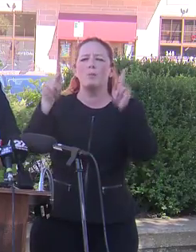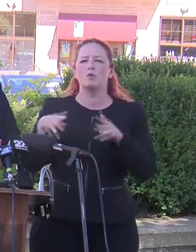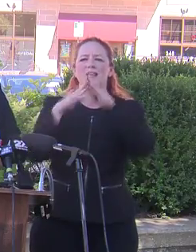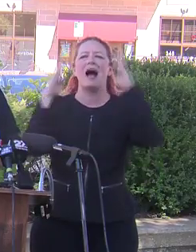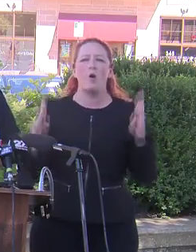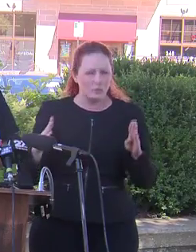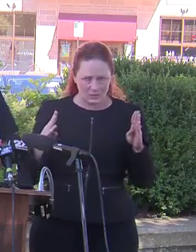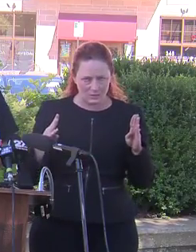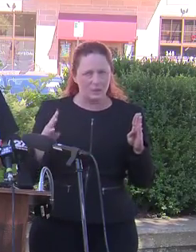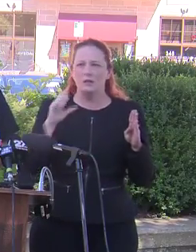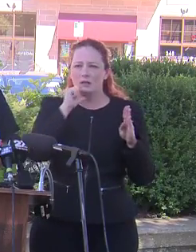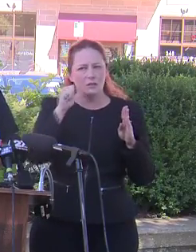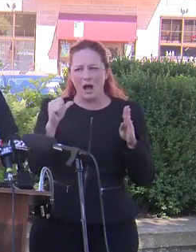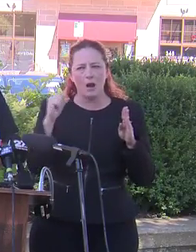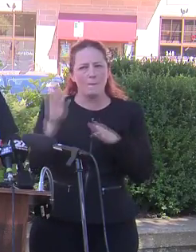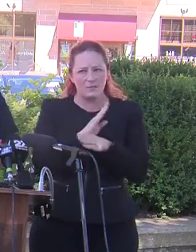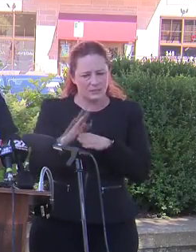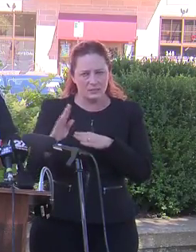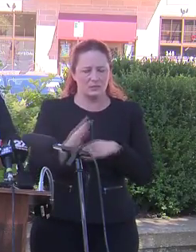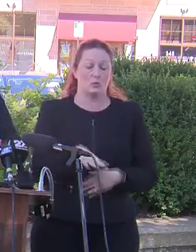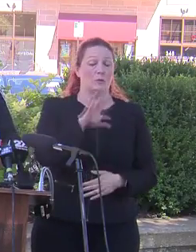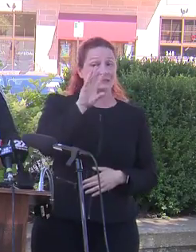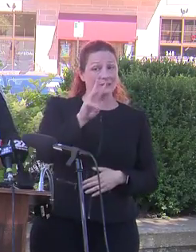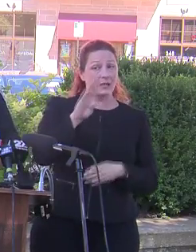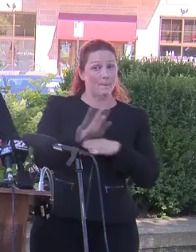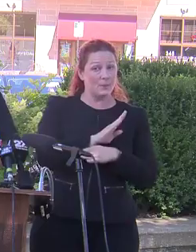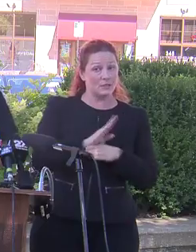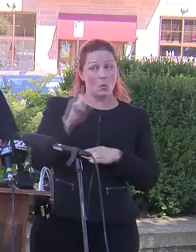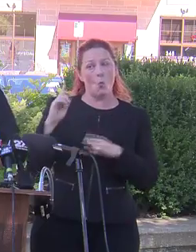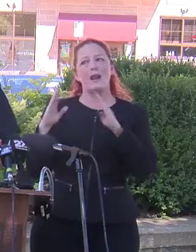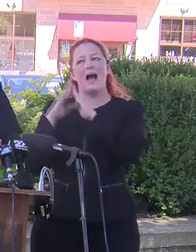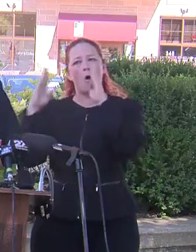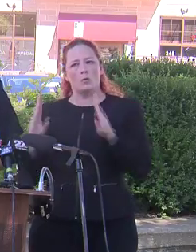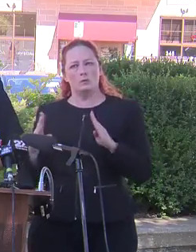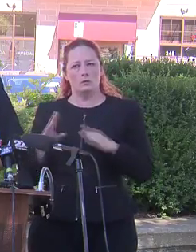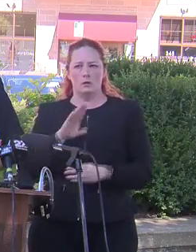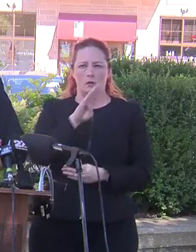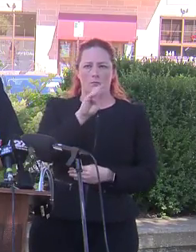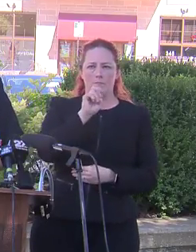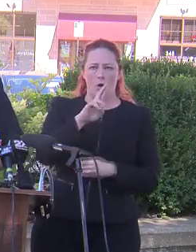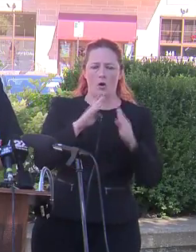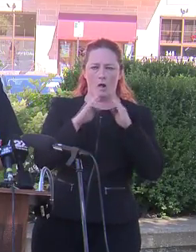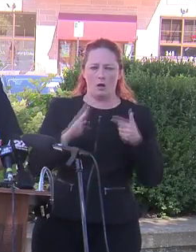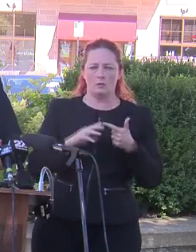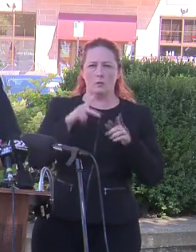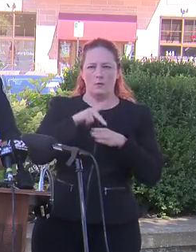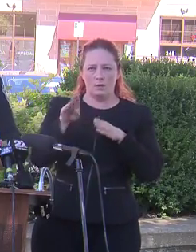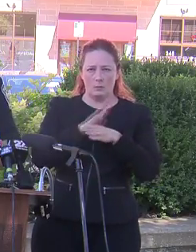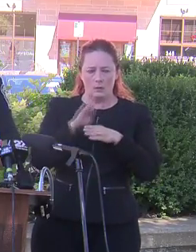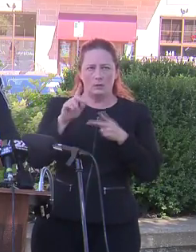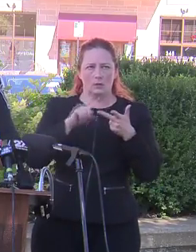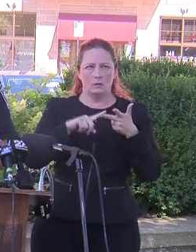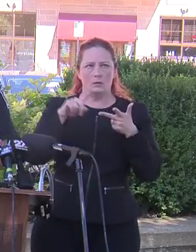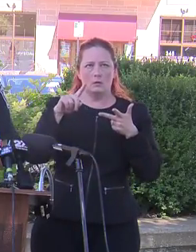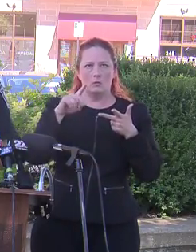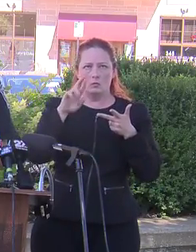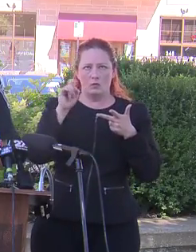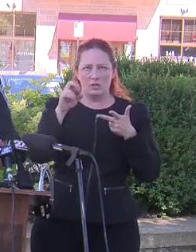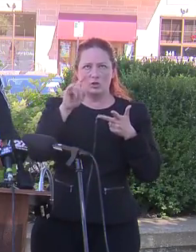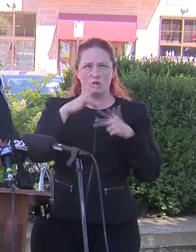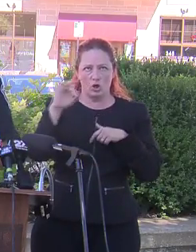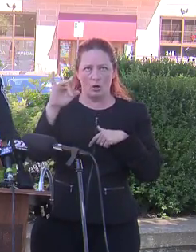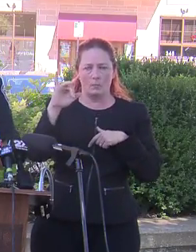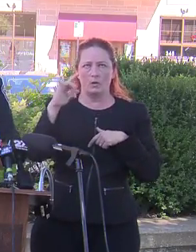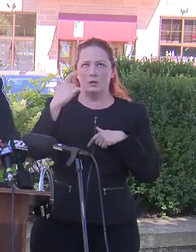was All right, there we go. 6 businesses, 1 resident. So I'm glad. Bar House, professional building, Razor Sharp, Glass Nickel, Water Tower, that's